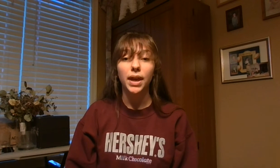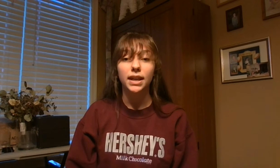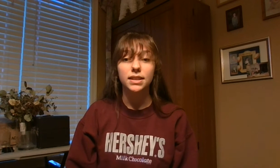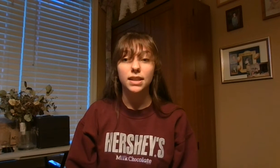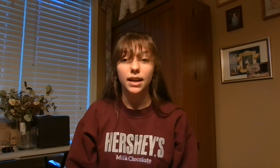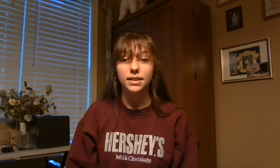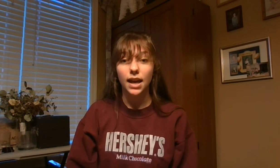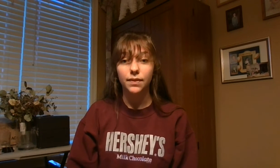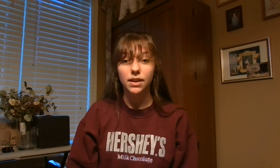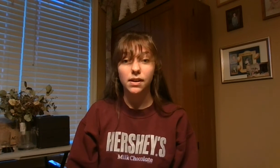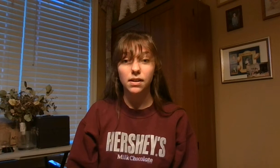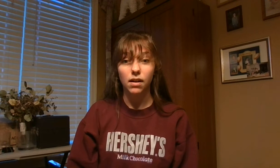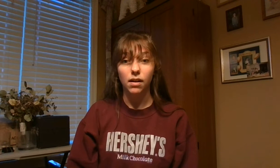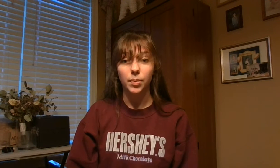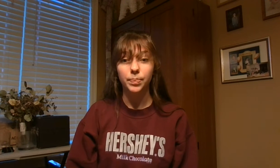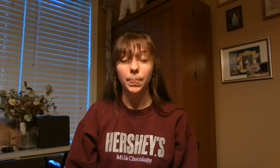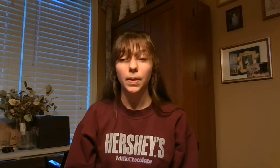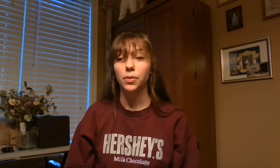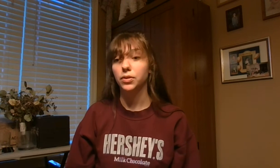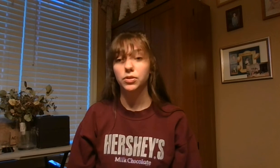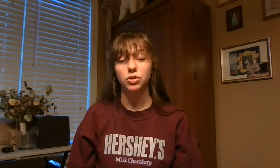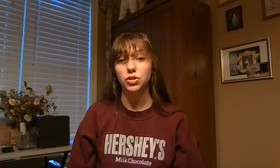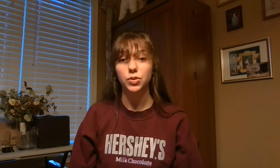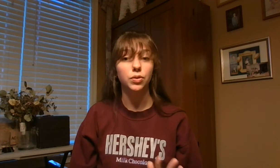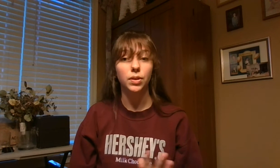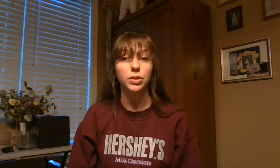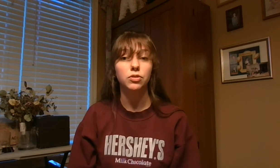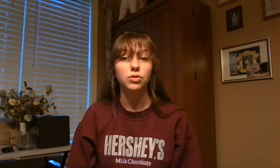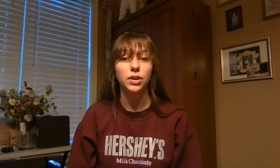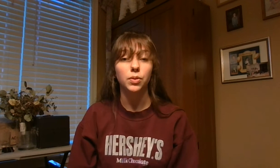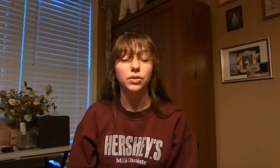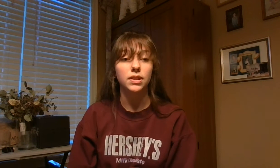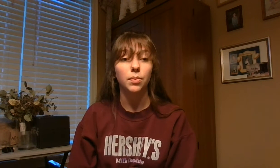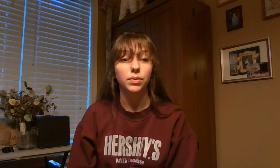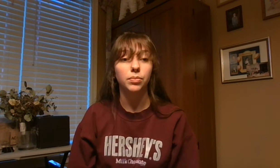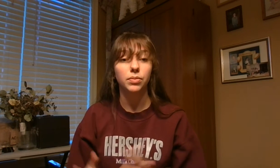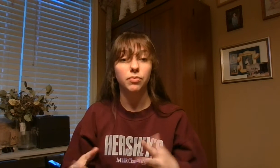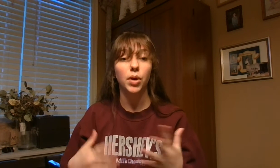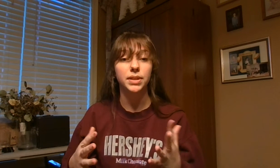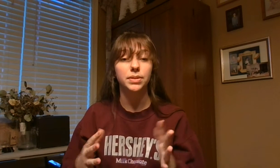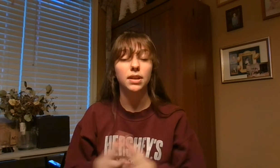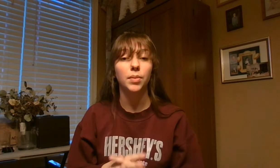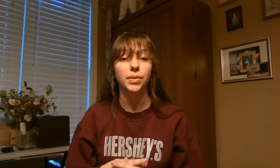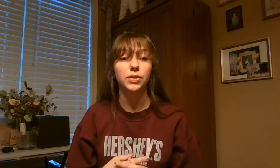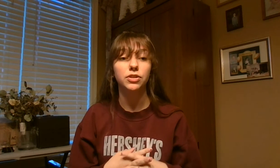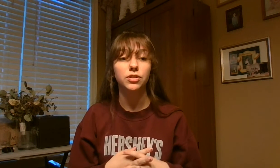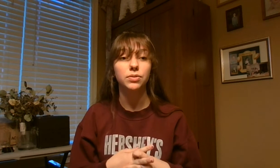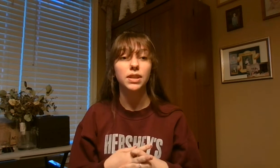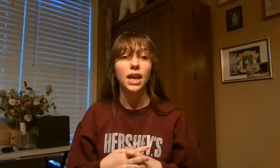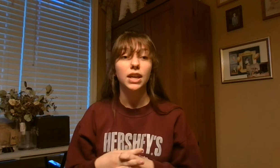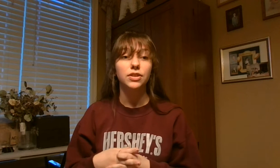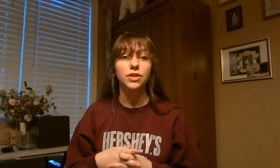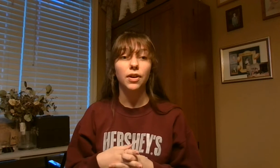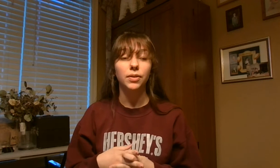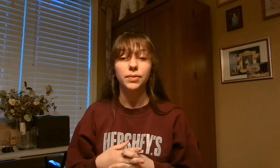at signsavvy.com, or you can just Google them, and usually websites come up that you can use. So